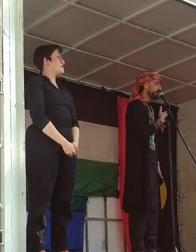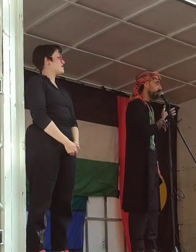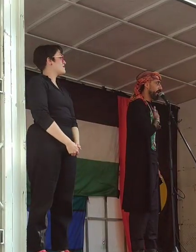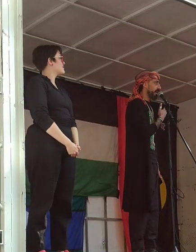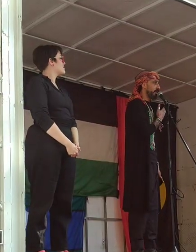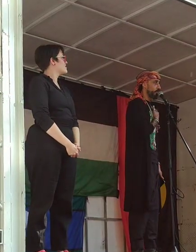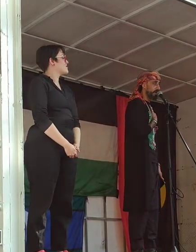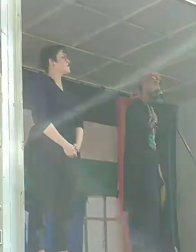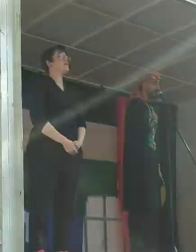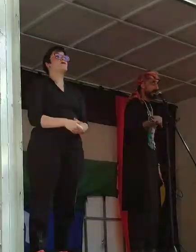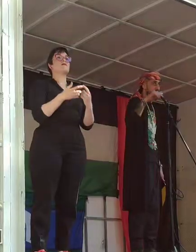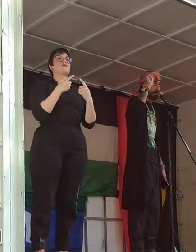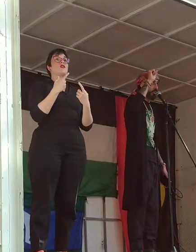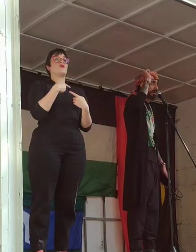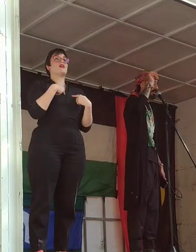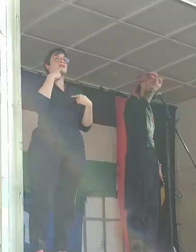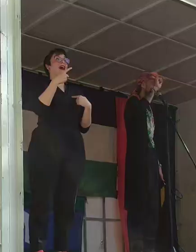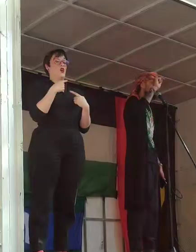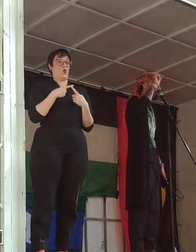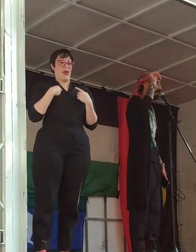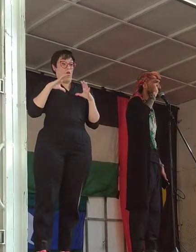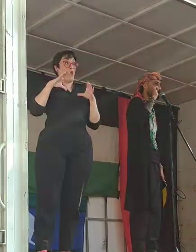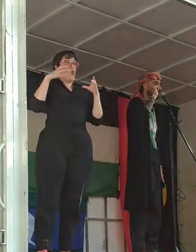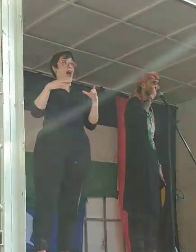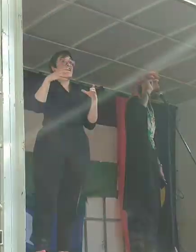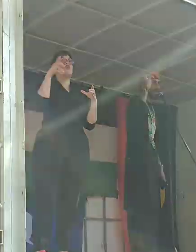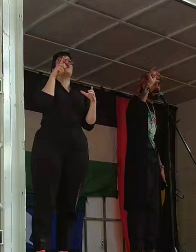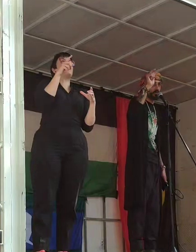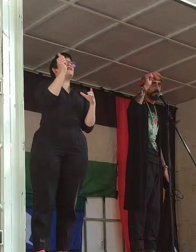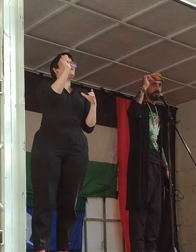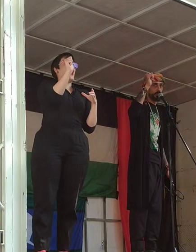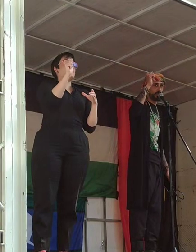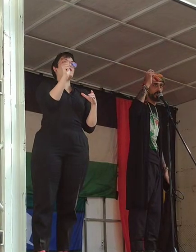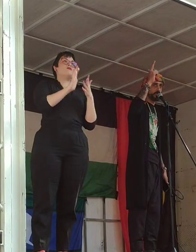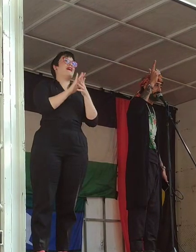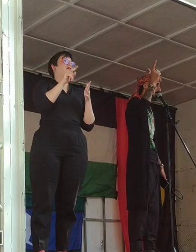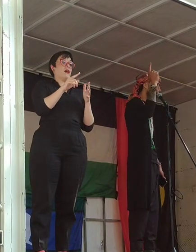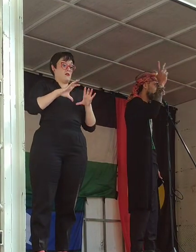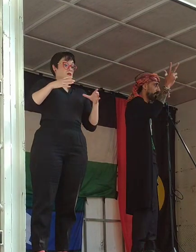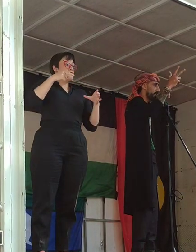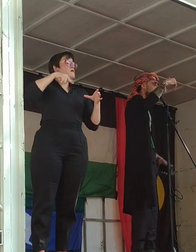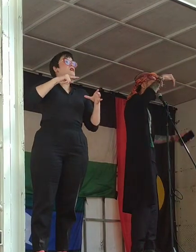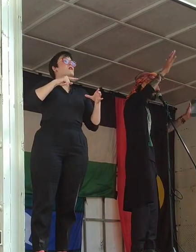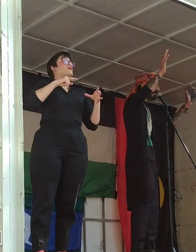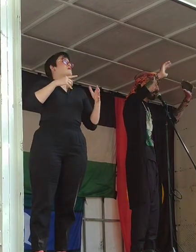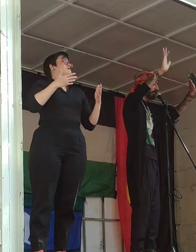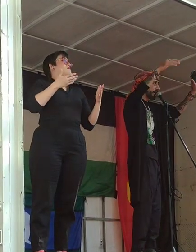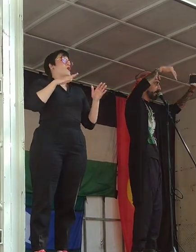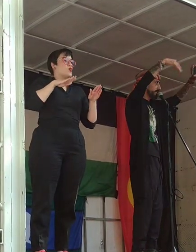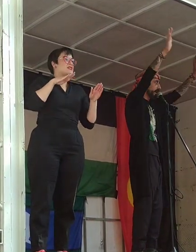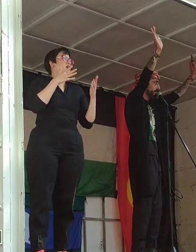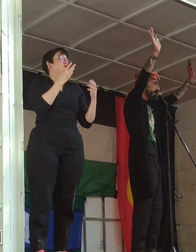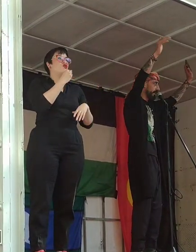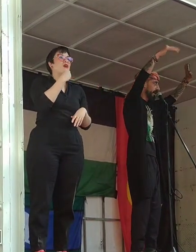We say we are one and you are done, we mean it. We are one. Jewish, Muslim, Christians,